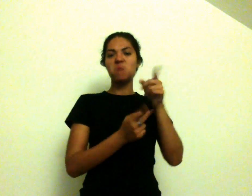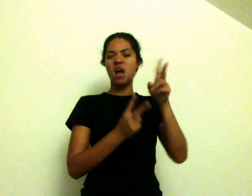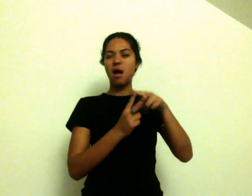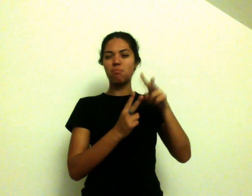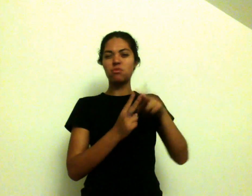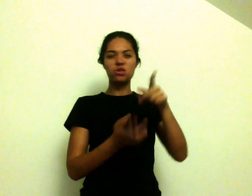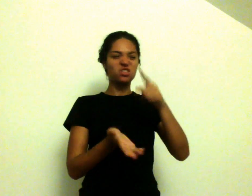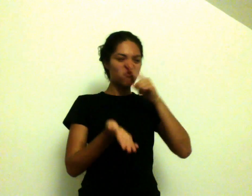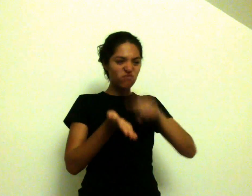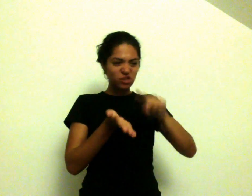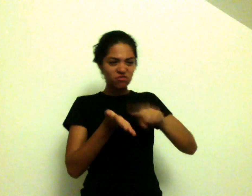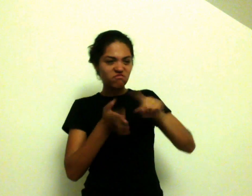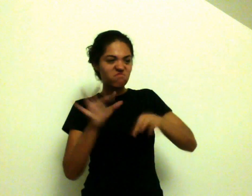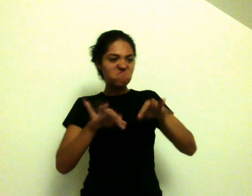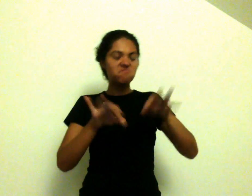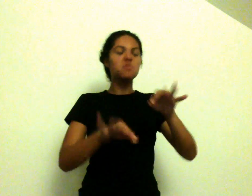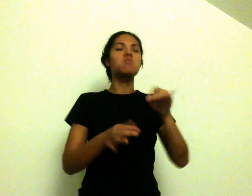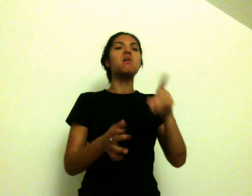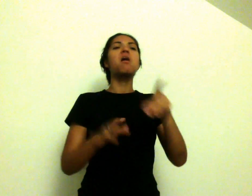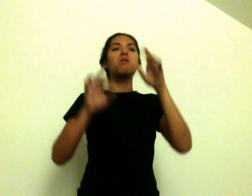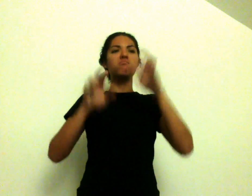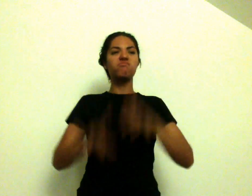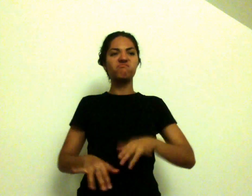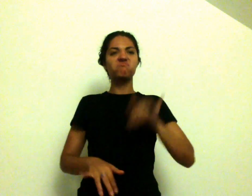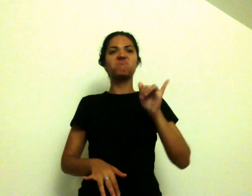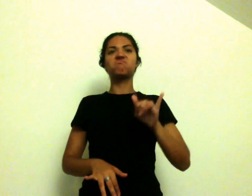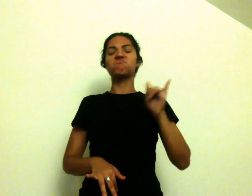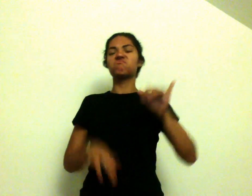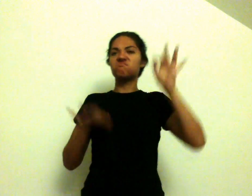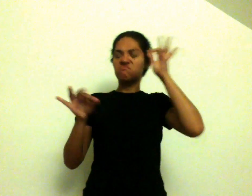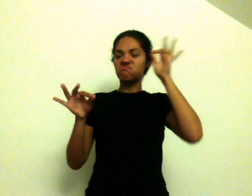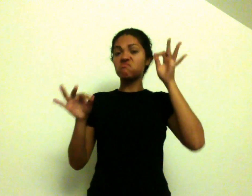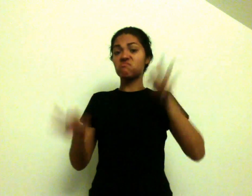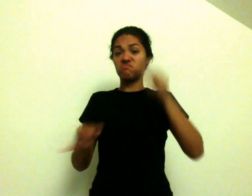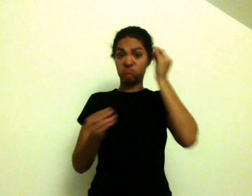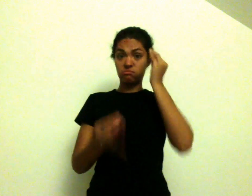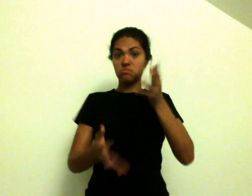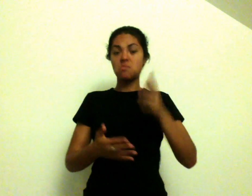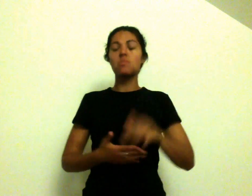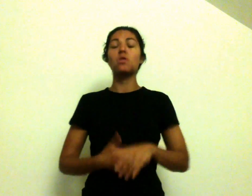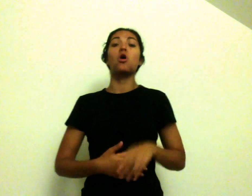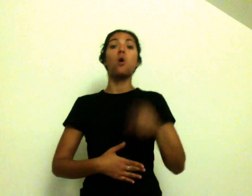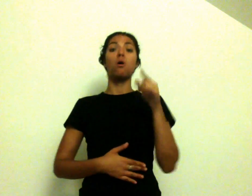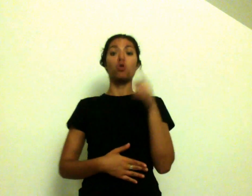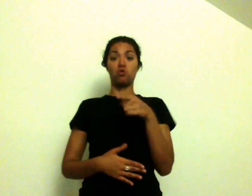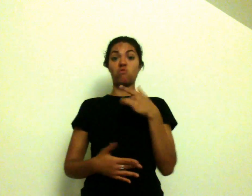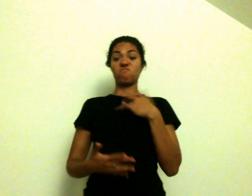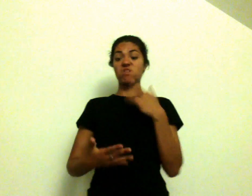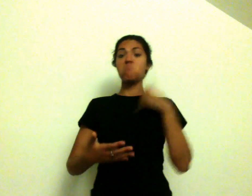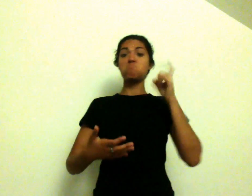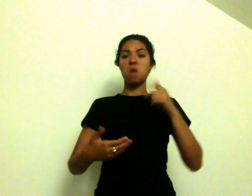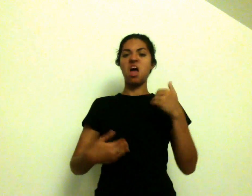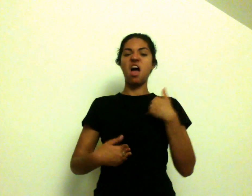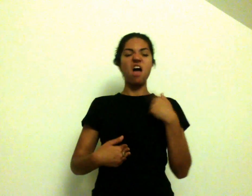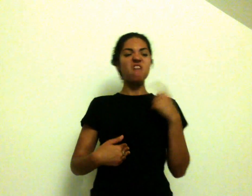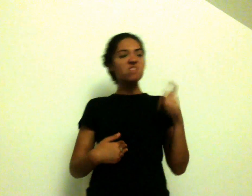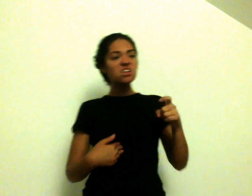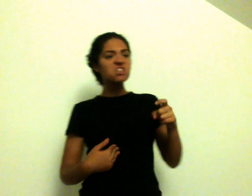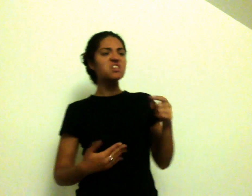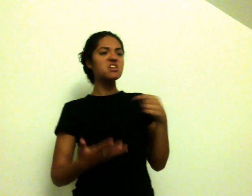you feel it is imperative to fill all your needs, and what I would say therefore is that there's no categories anymore, and if these